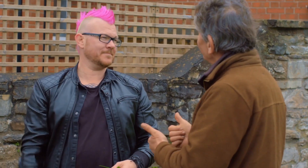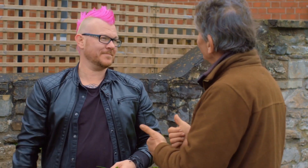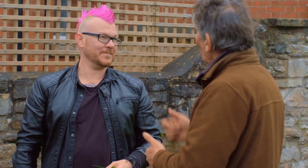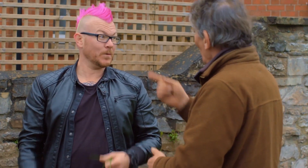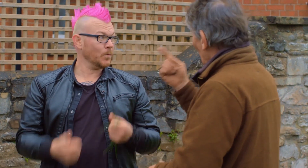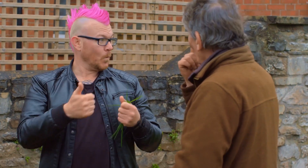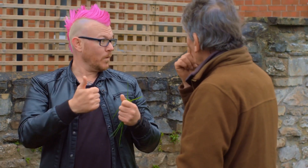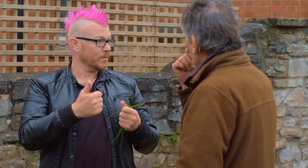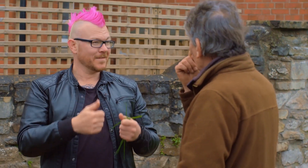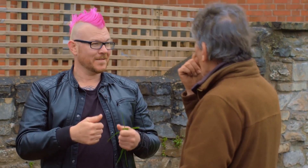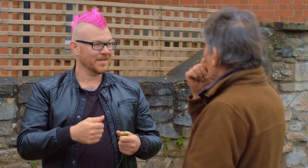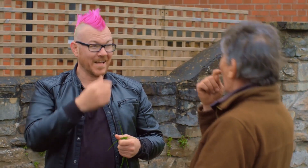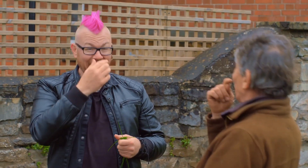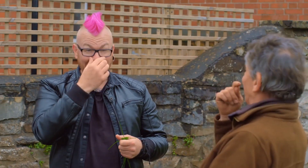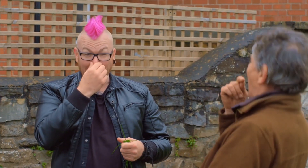Mmm.